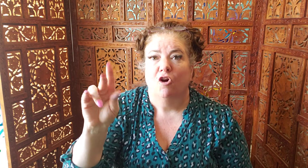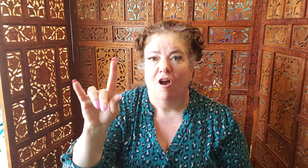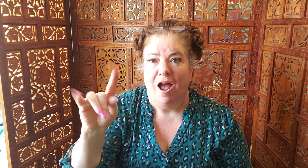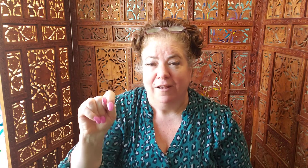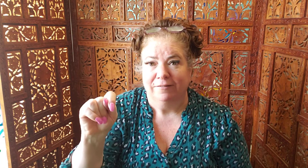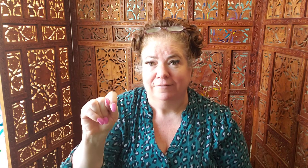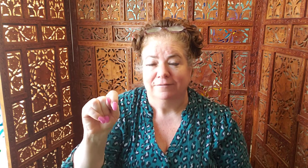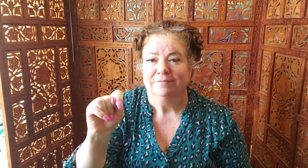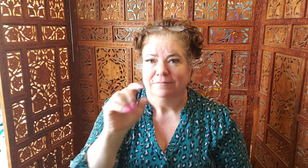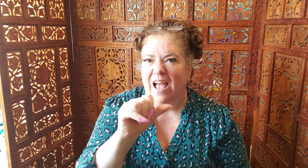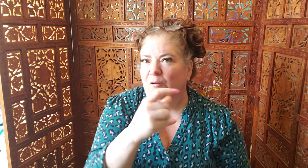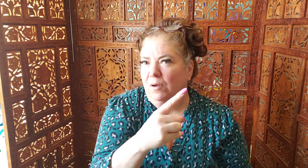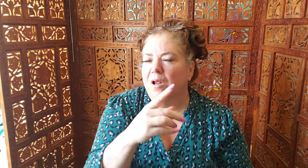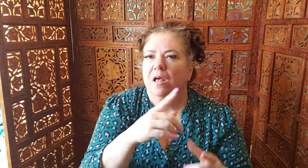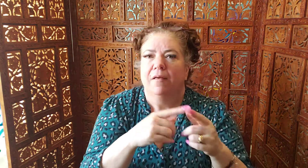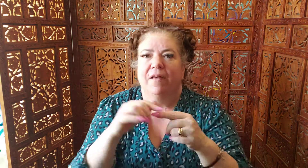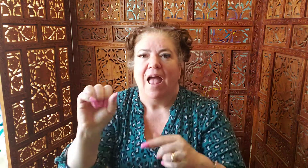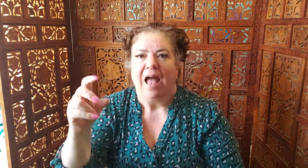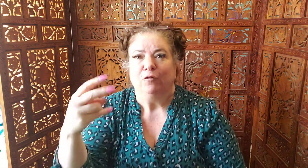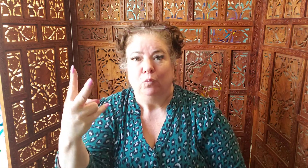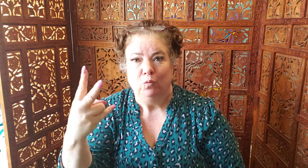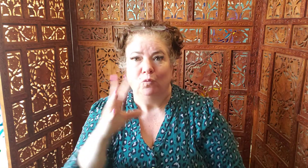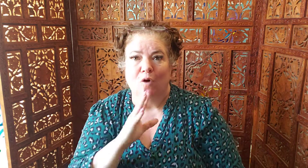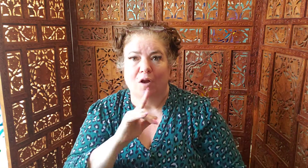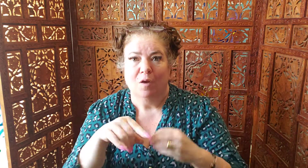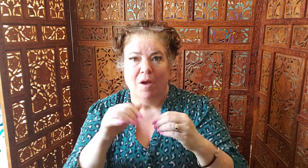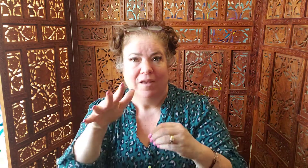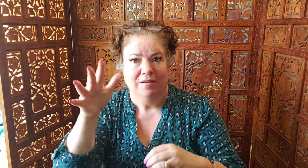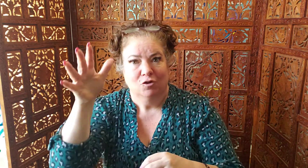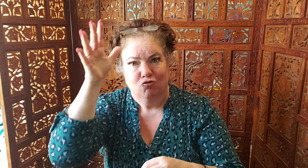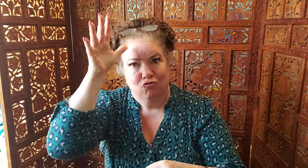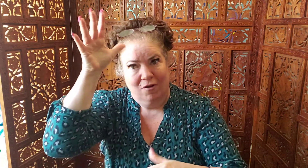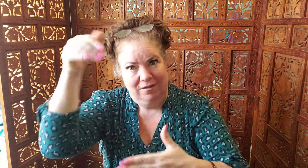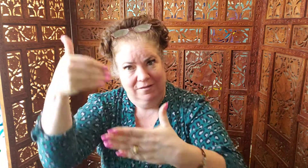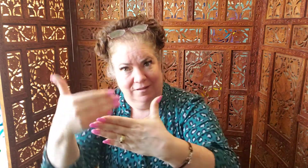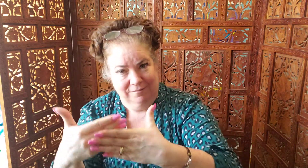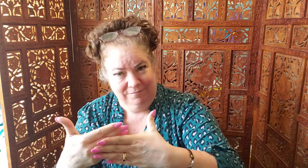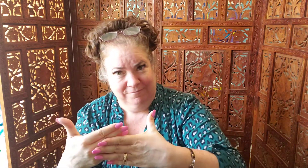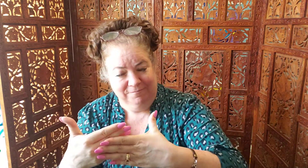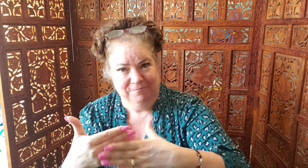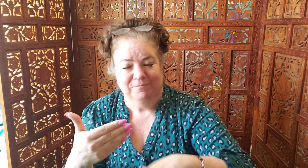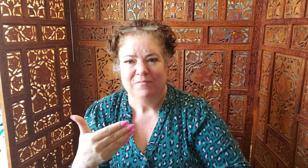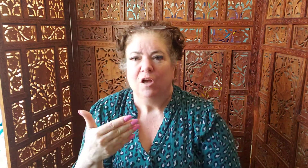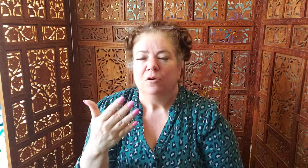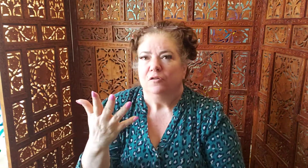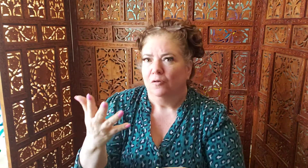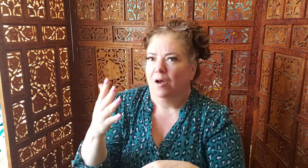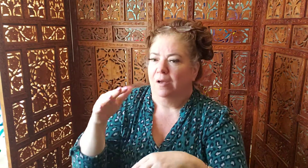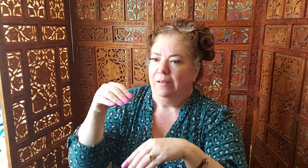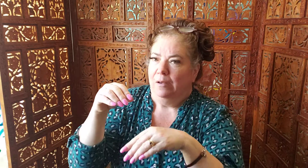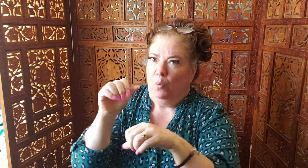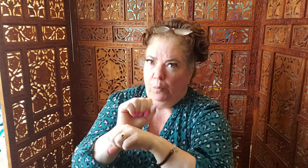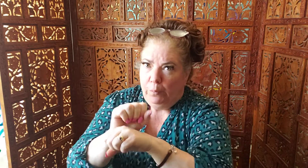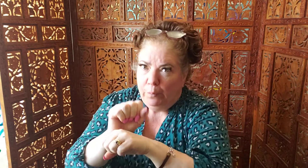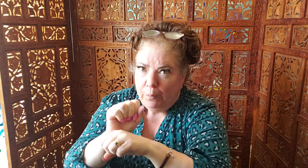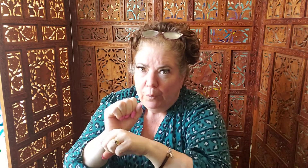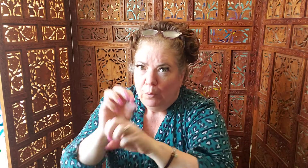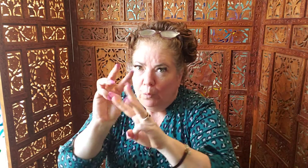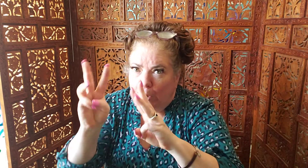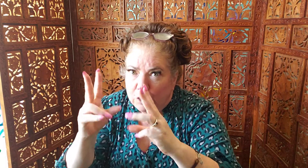I mentioned. Then the show transferred to Broadway before the second act was even fully developed. That whole Sunday process was just